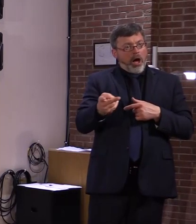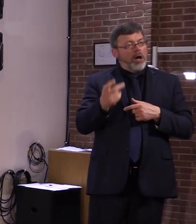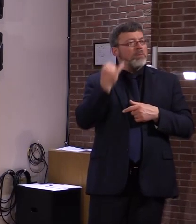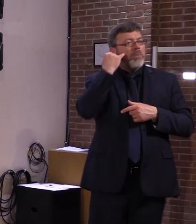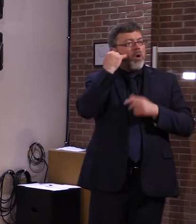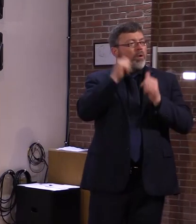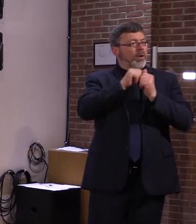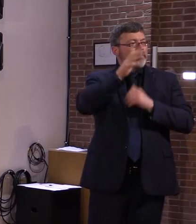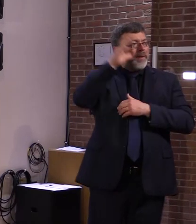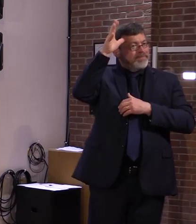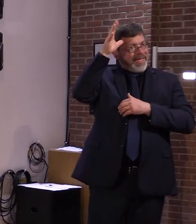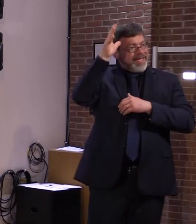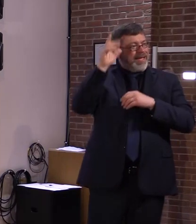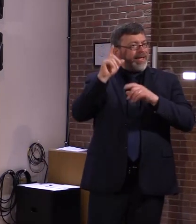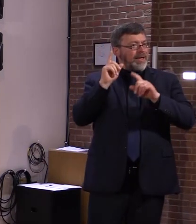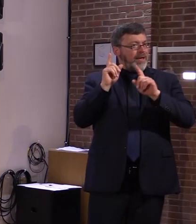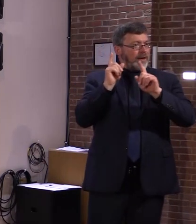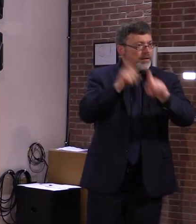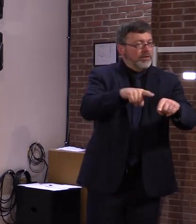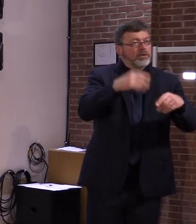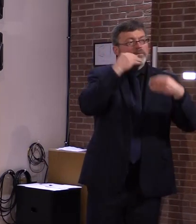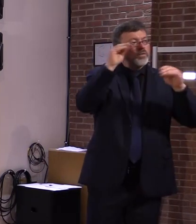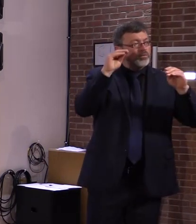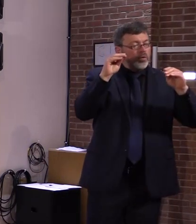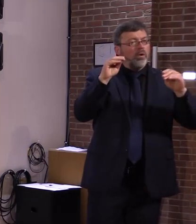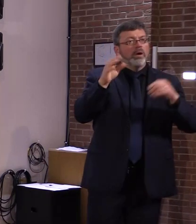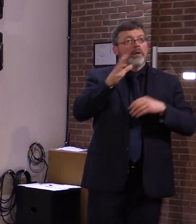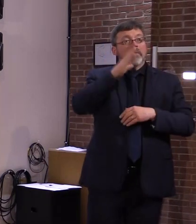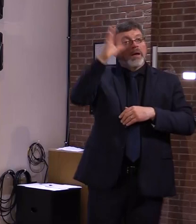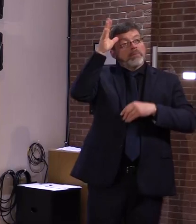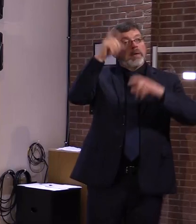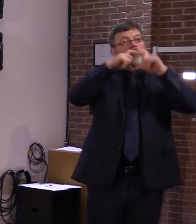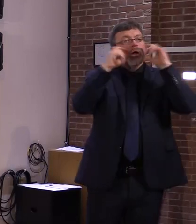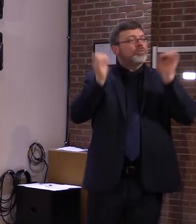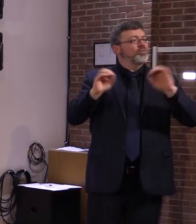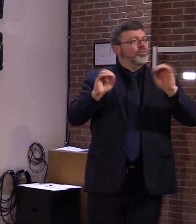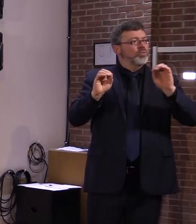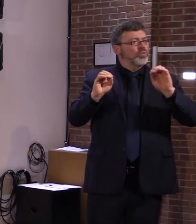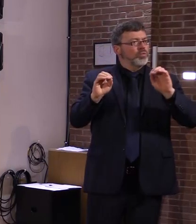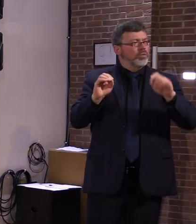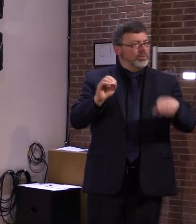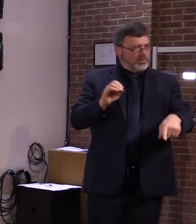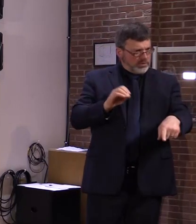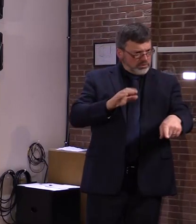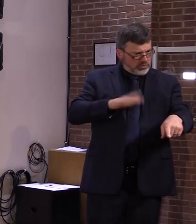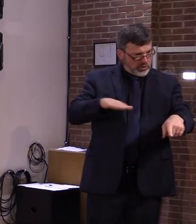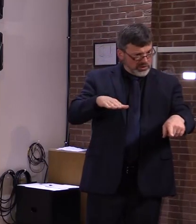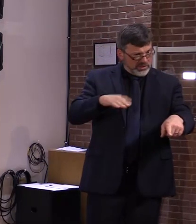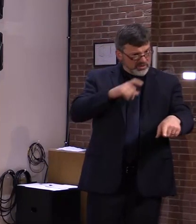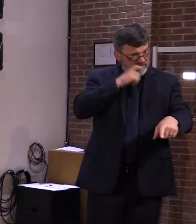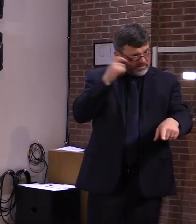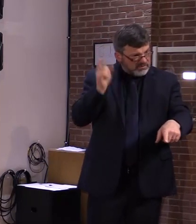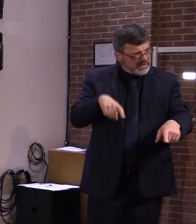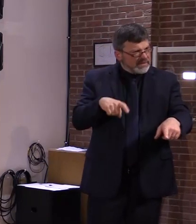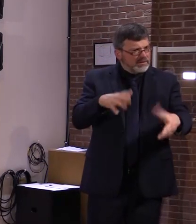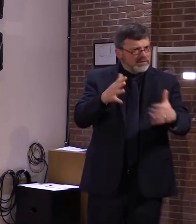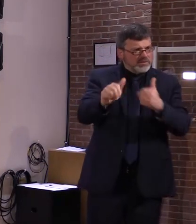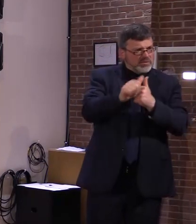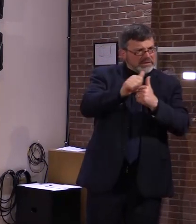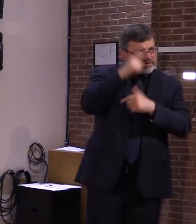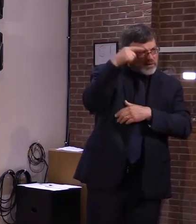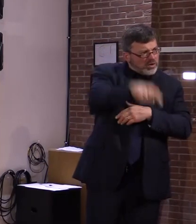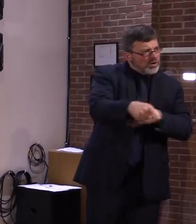adults. Can you describe potentially the risk there, or just what that means basically for